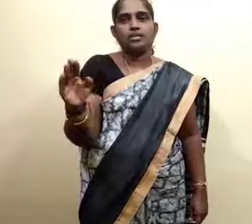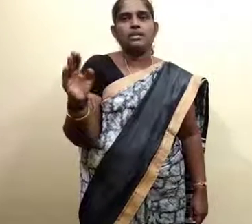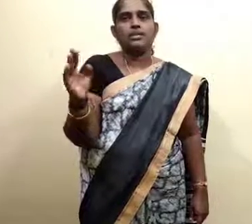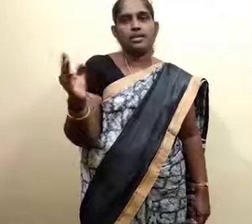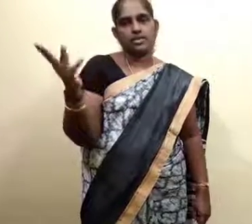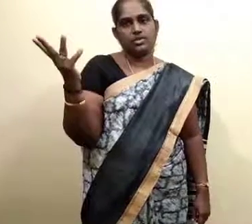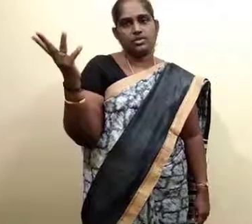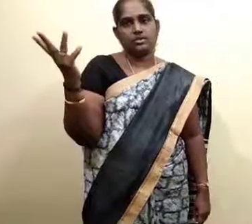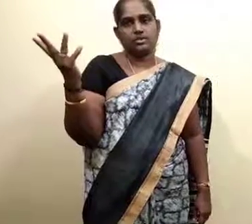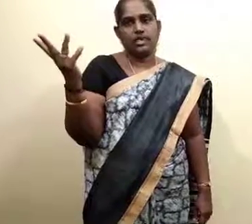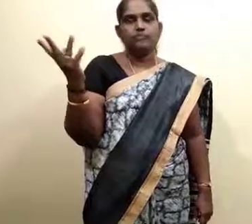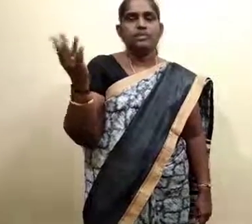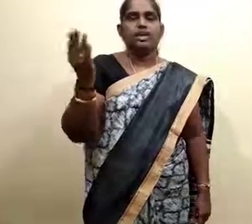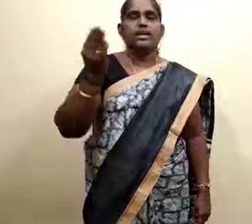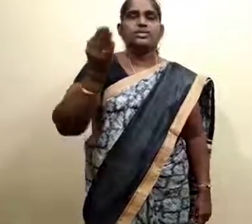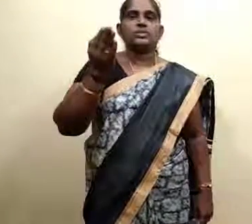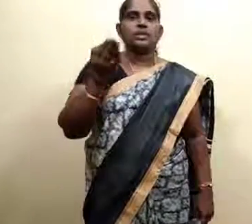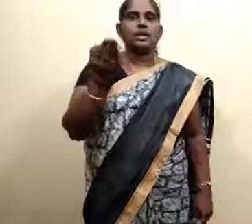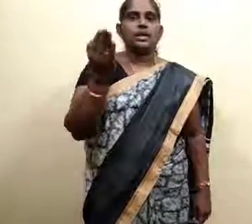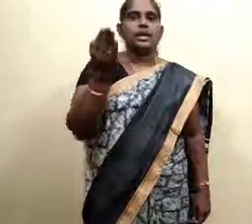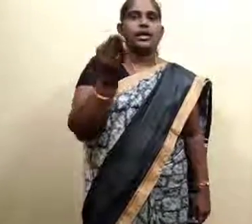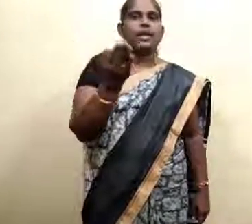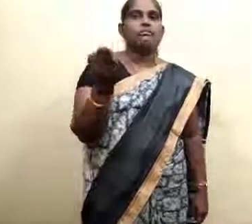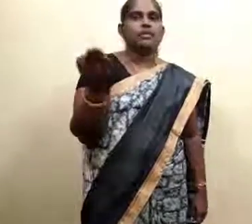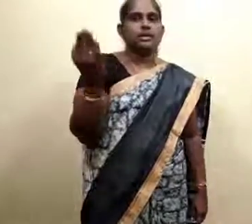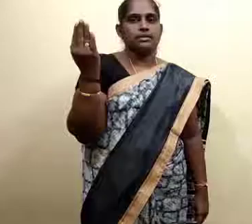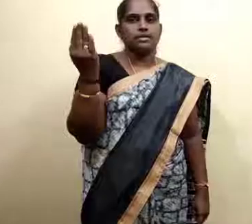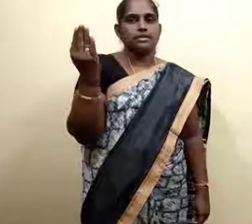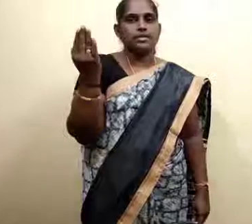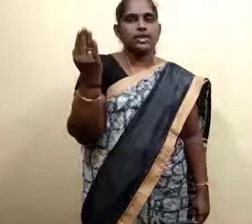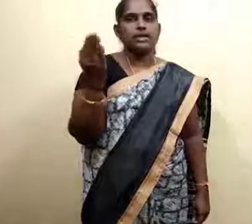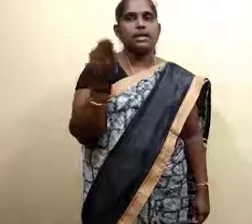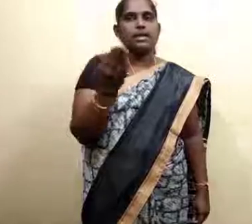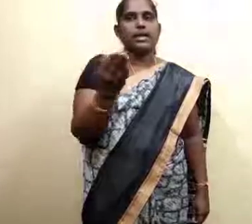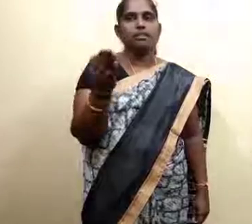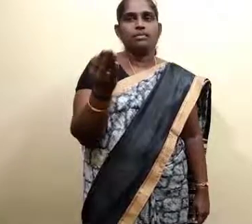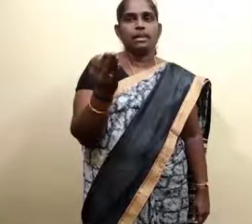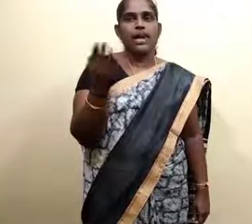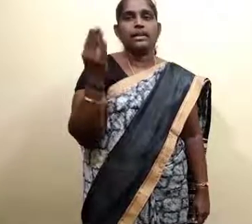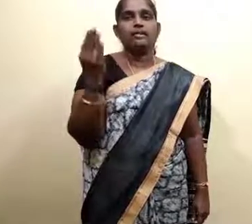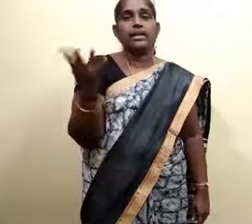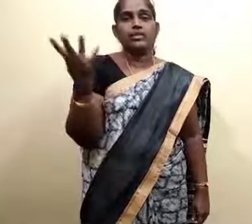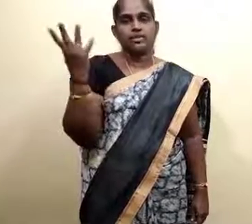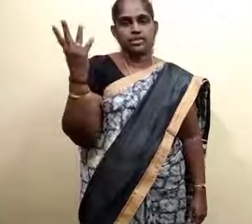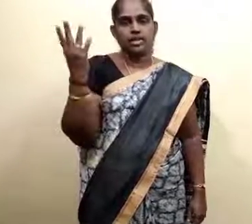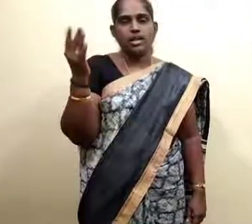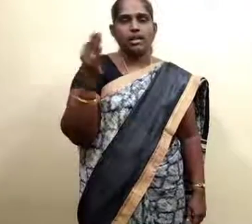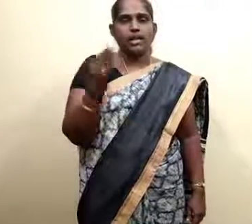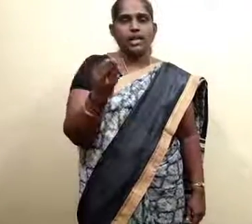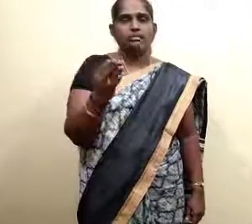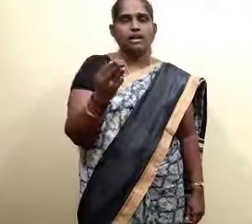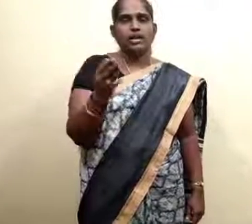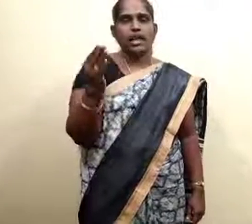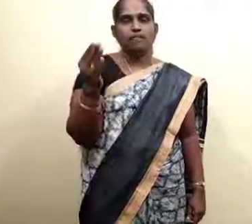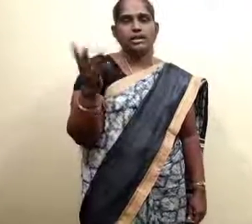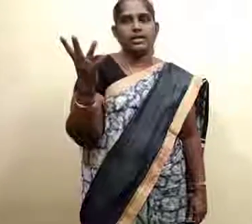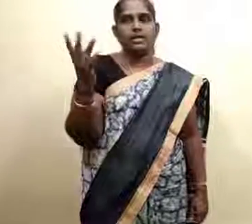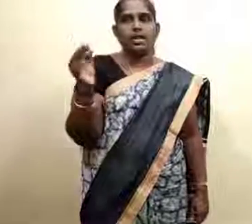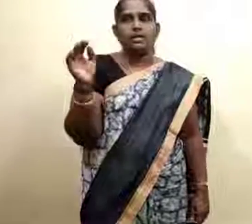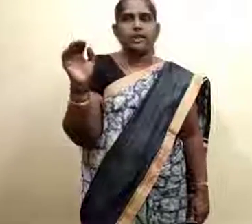is Kest. Okay. Next, Daimler. Understand it? Daimler and Benz. Daimler and Benz